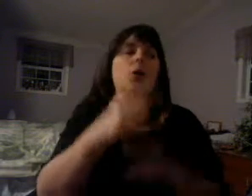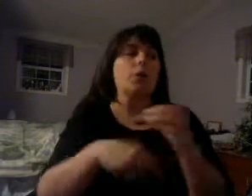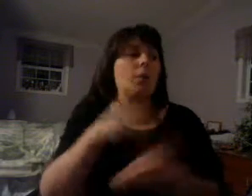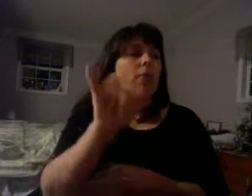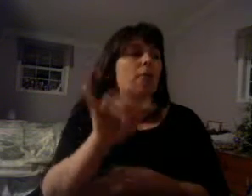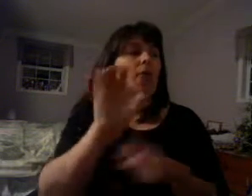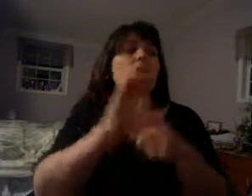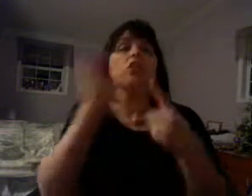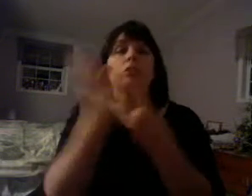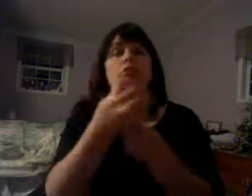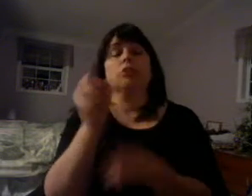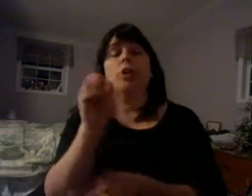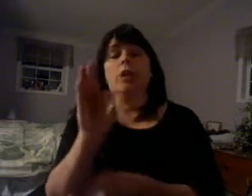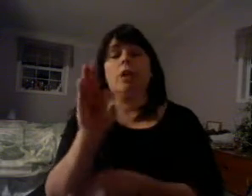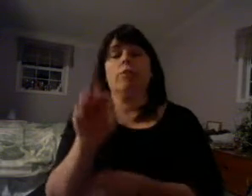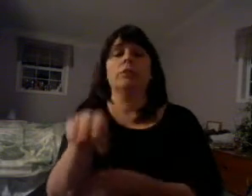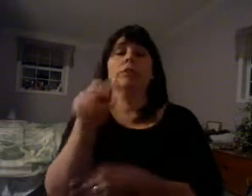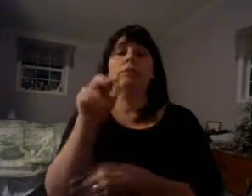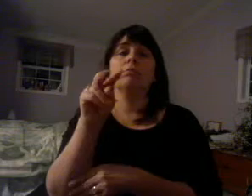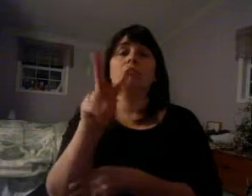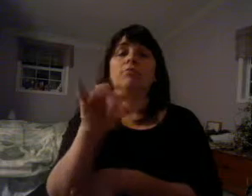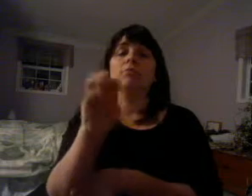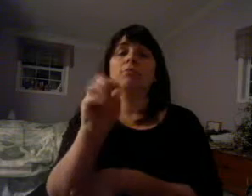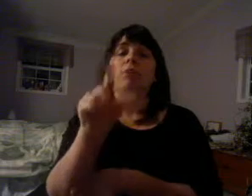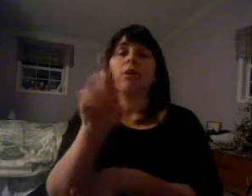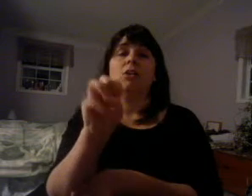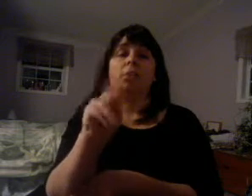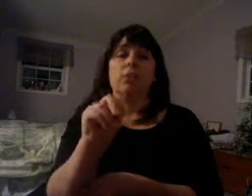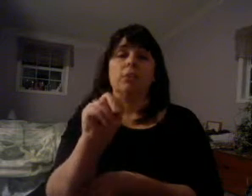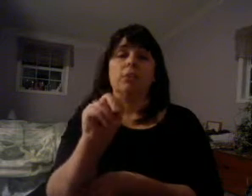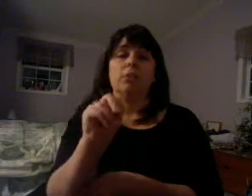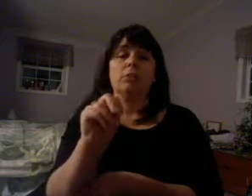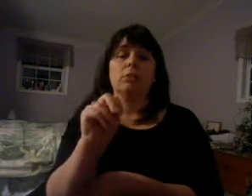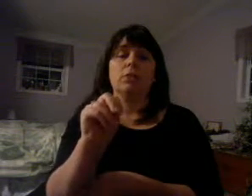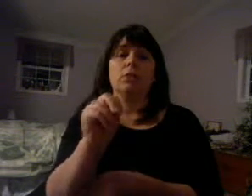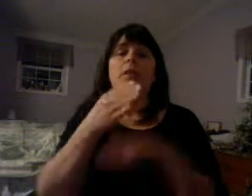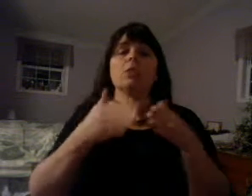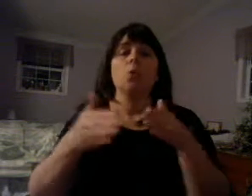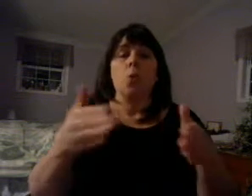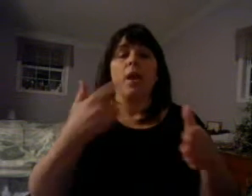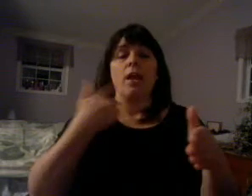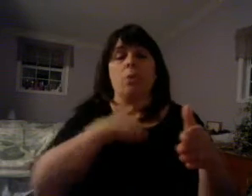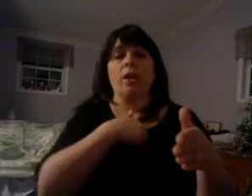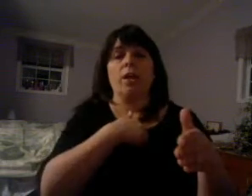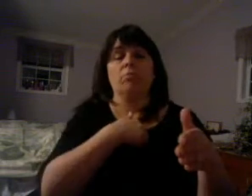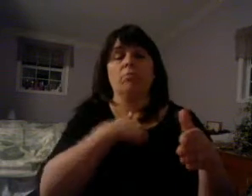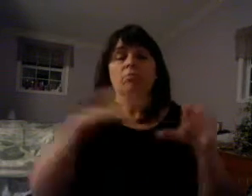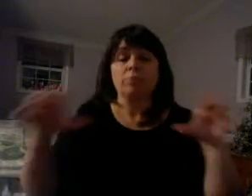accepts violence as a proper way to react. It provides a vocabulary of violence to